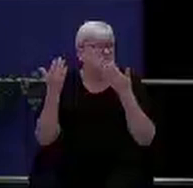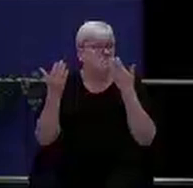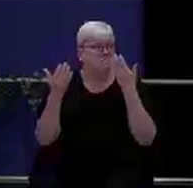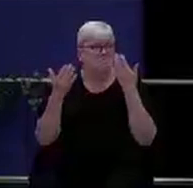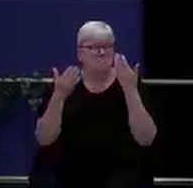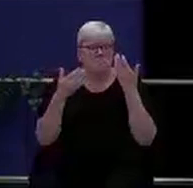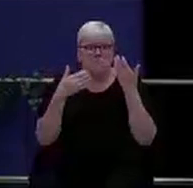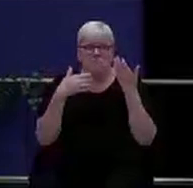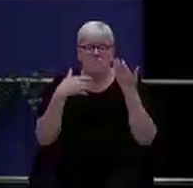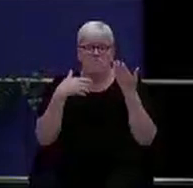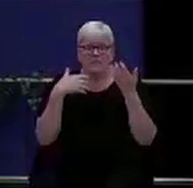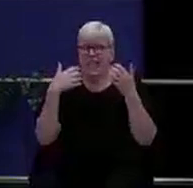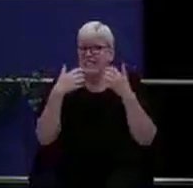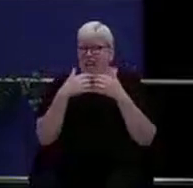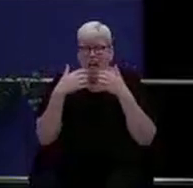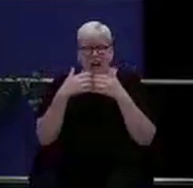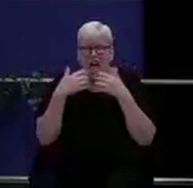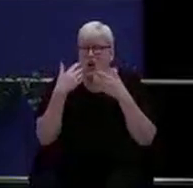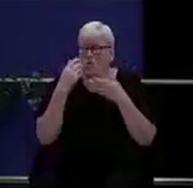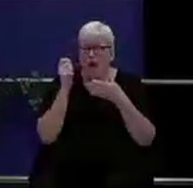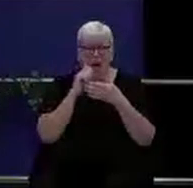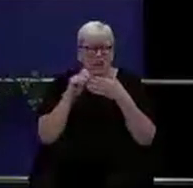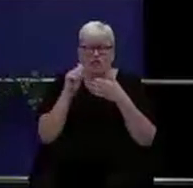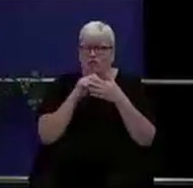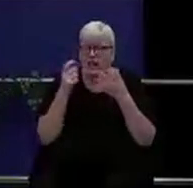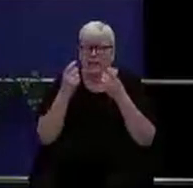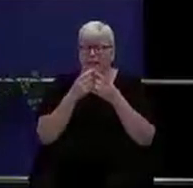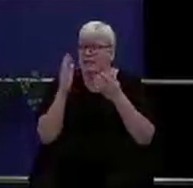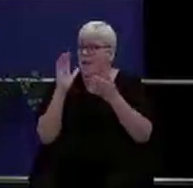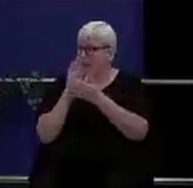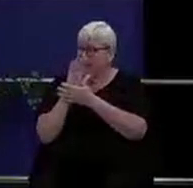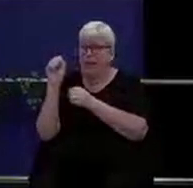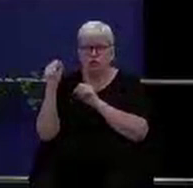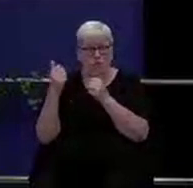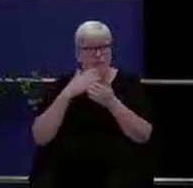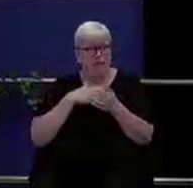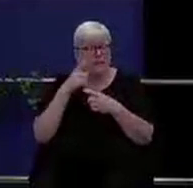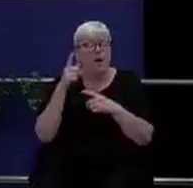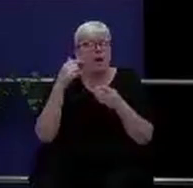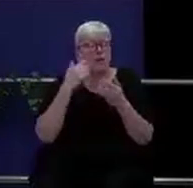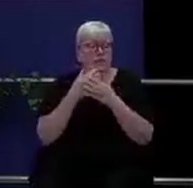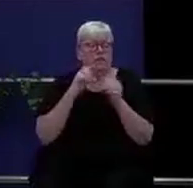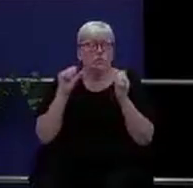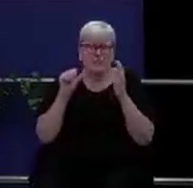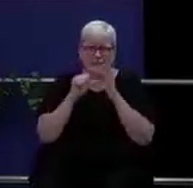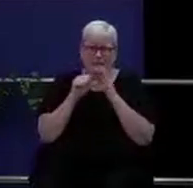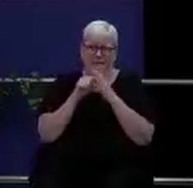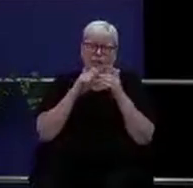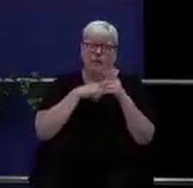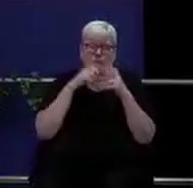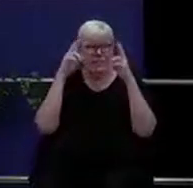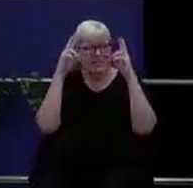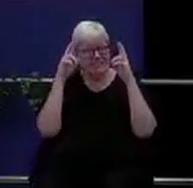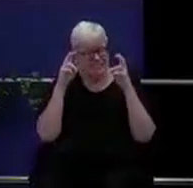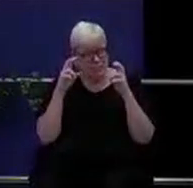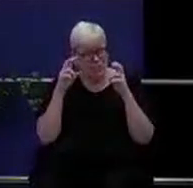to say it's just the way I write sounds very kind of inglorious. But it actually was very difficult because the subjects that I